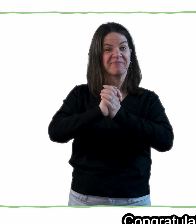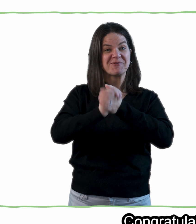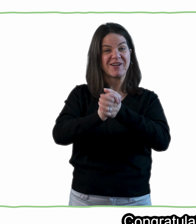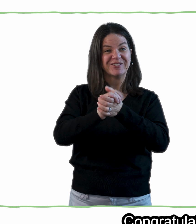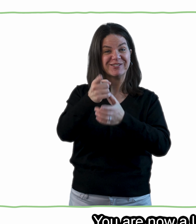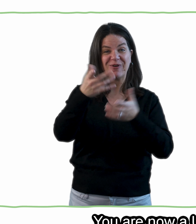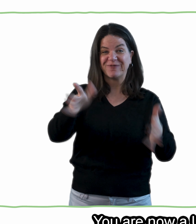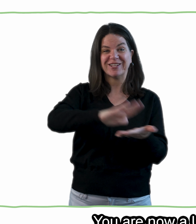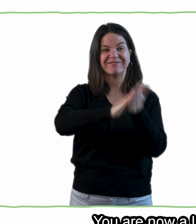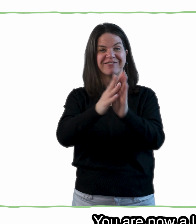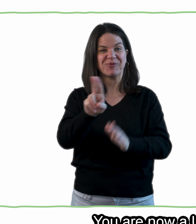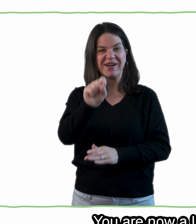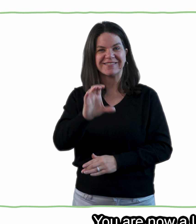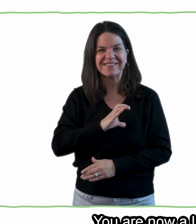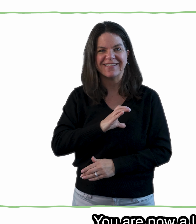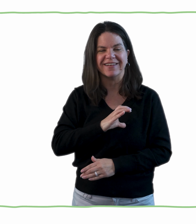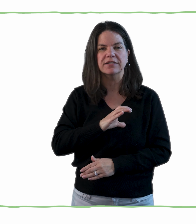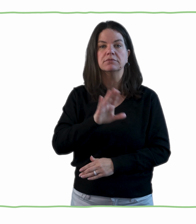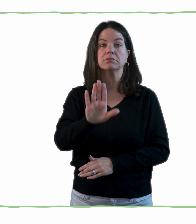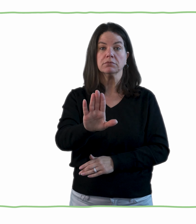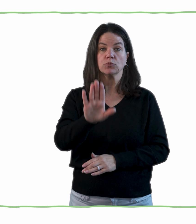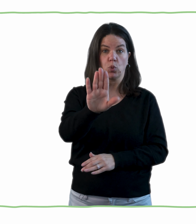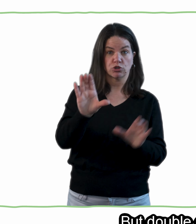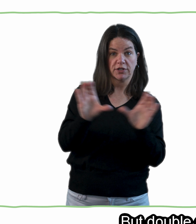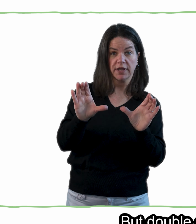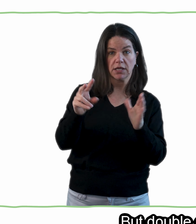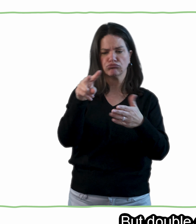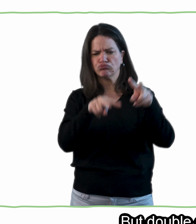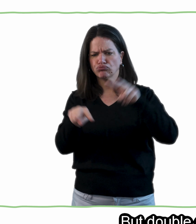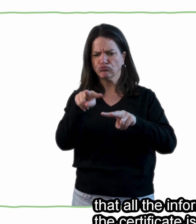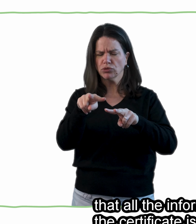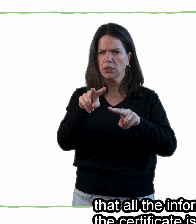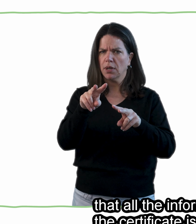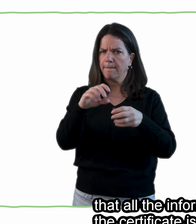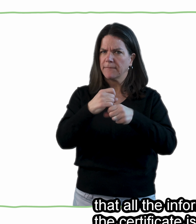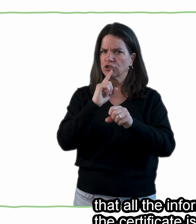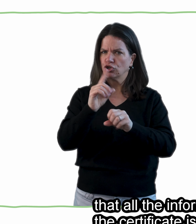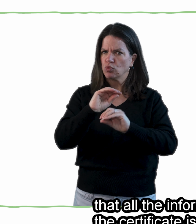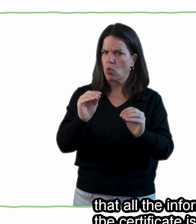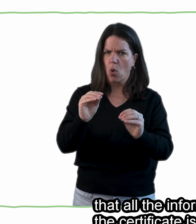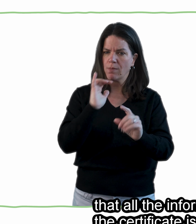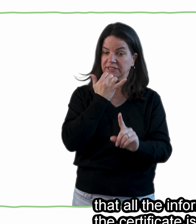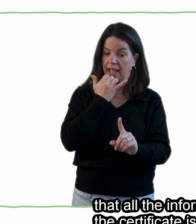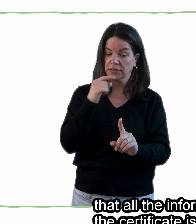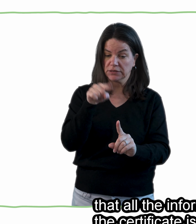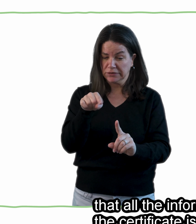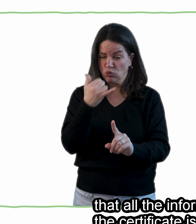Congratulations, you are now a U.S. citizen. But double check that all the information on the certificate is